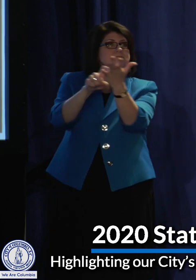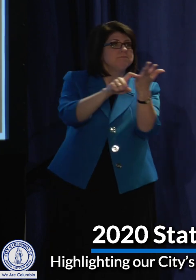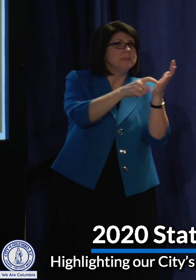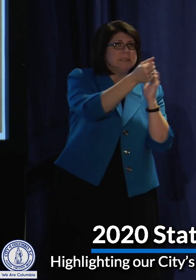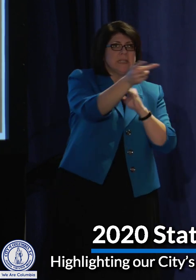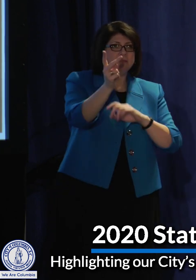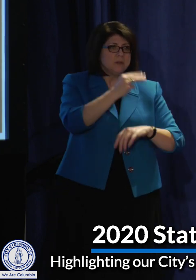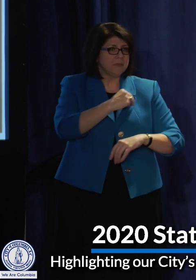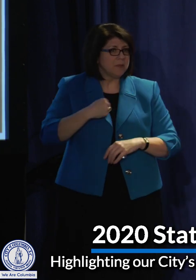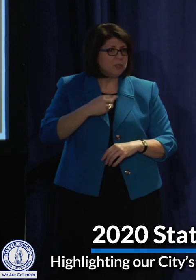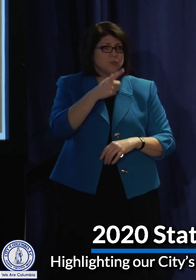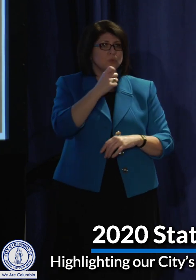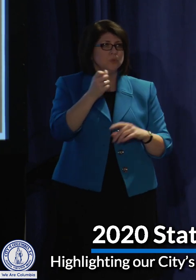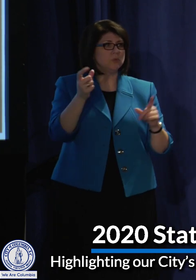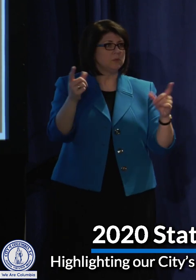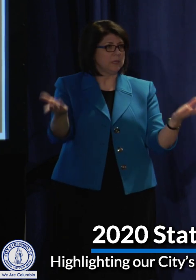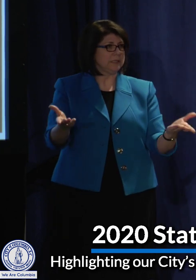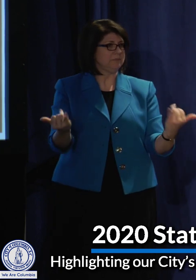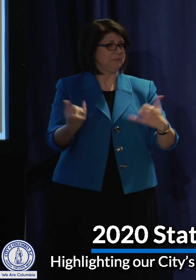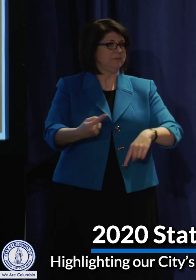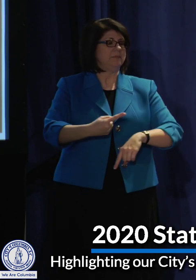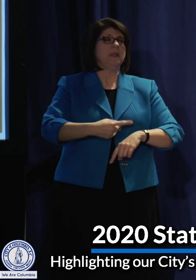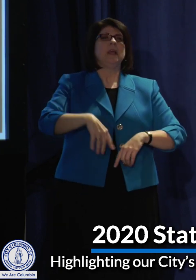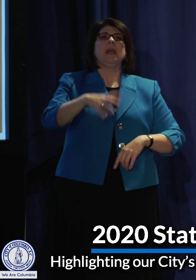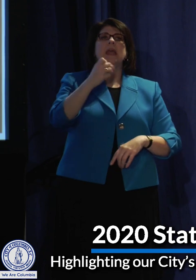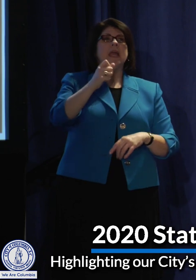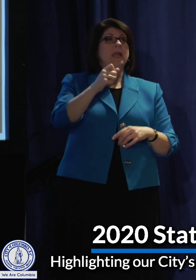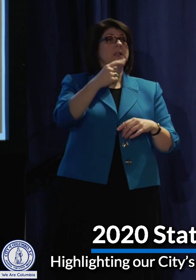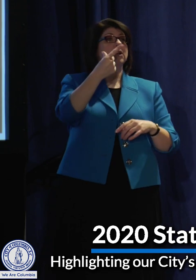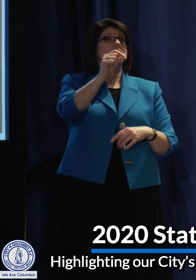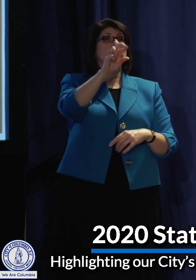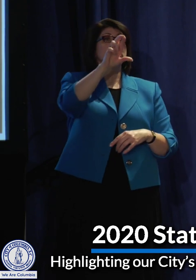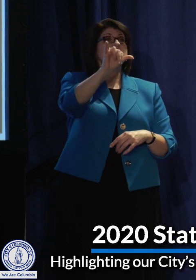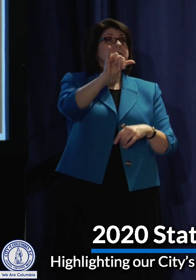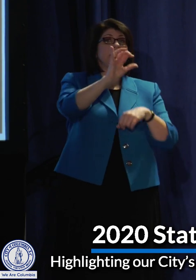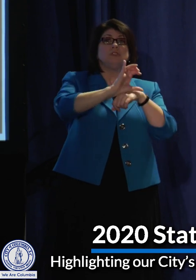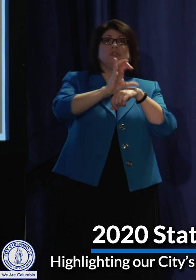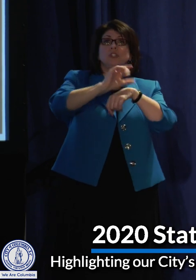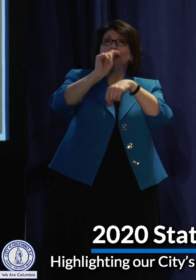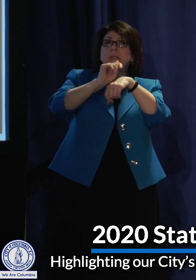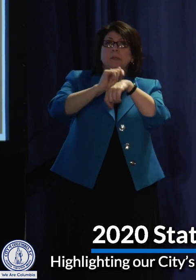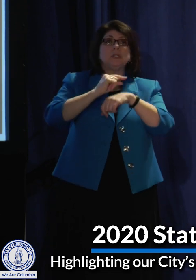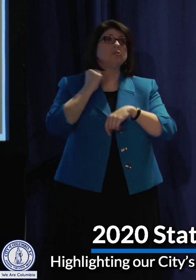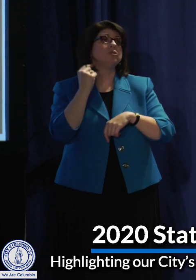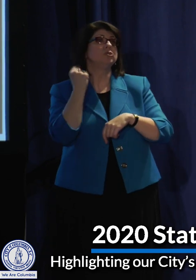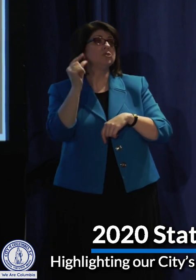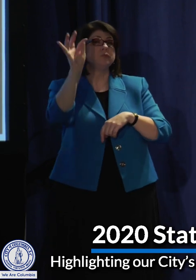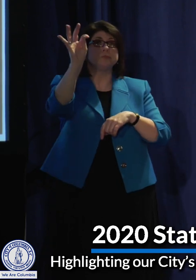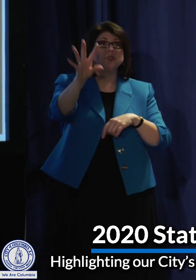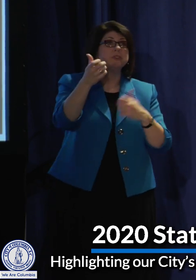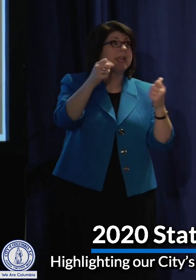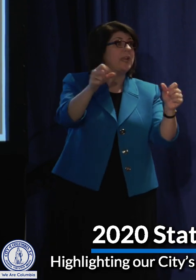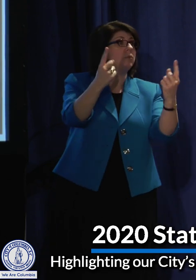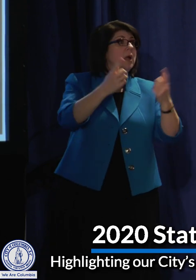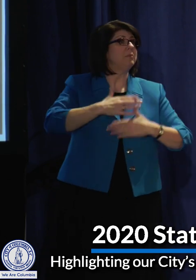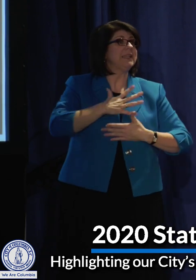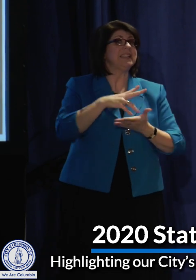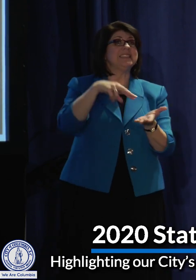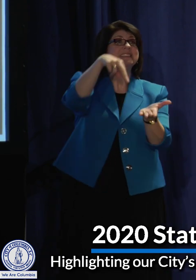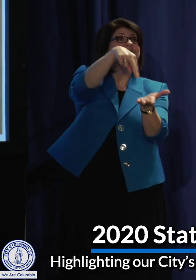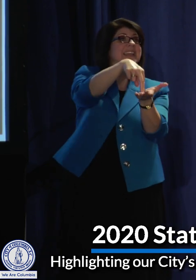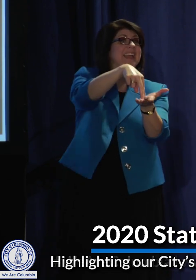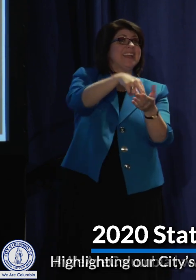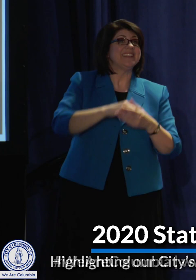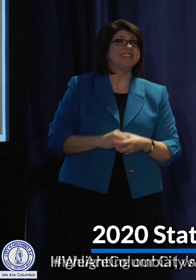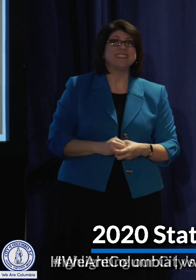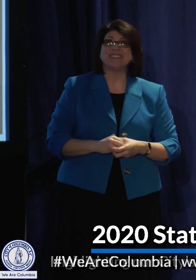our community who are in attendance. Members of the clergy, if you are a member of the clergy here in our community, please stand and be